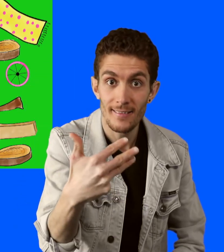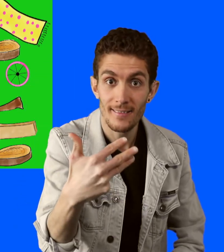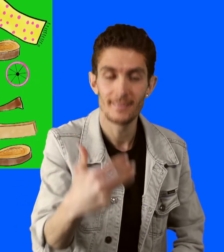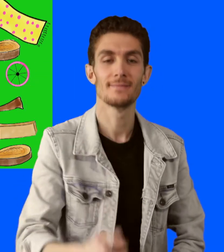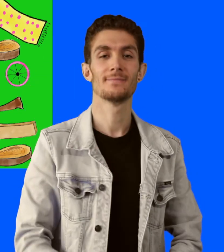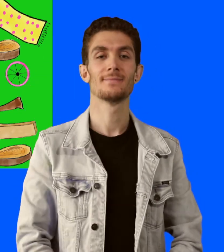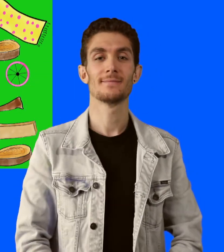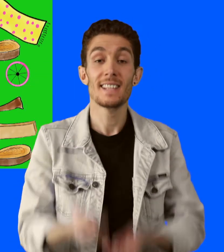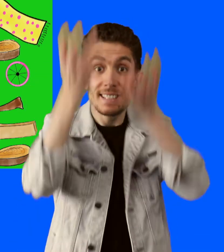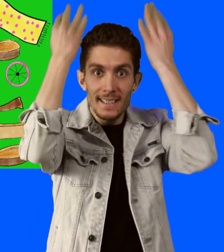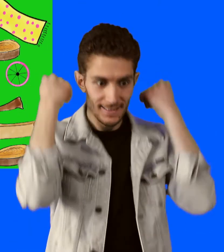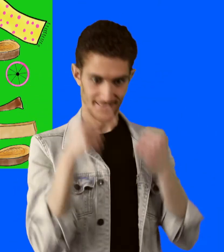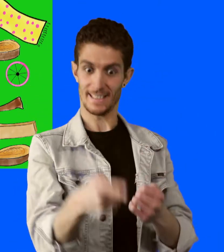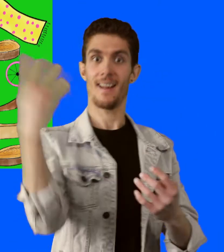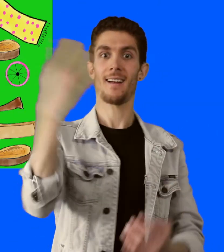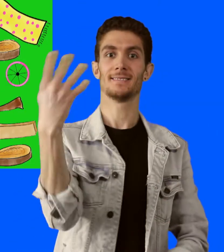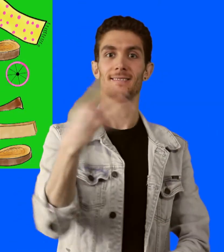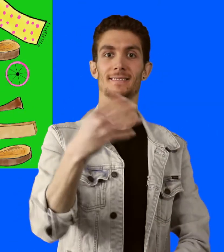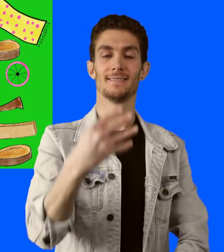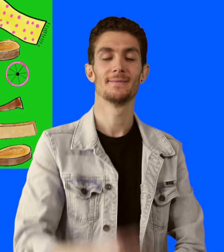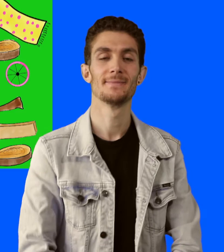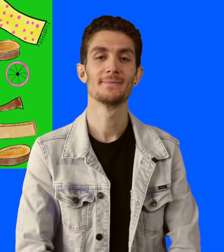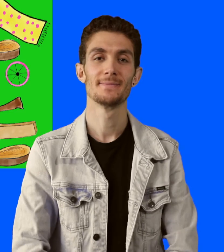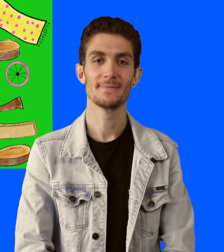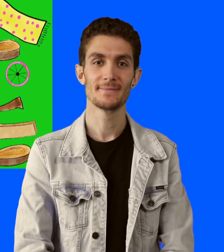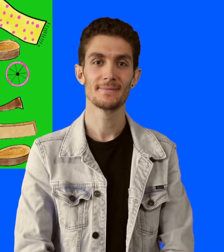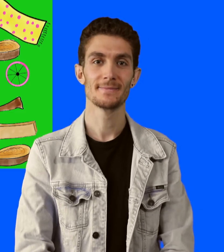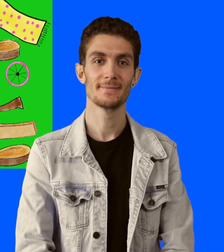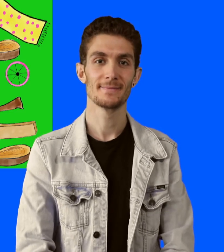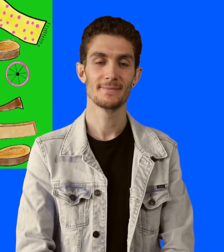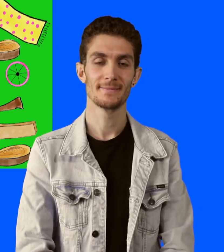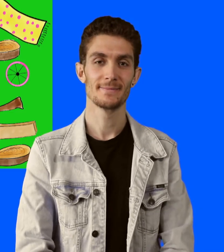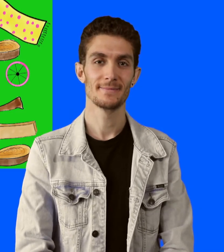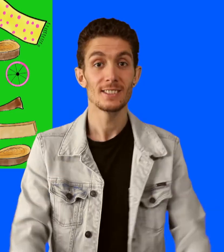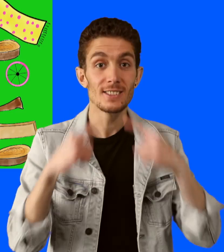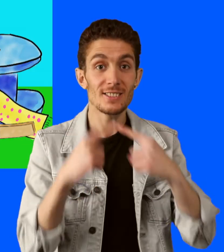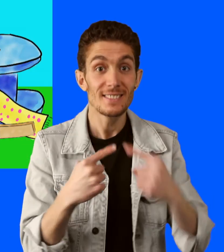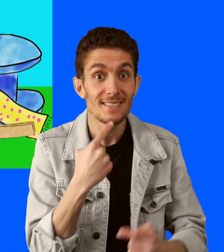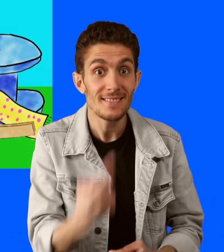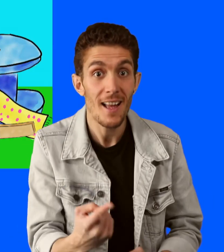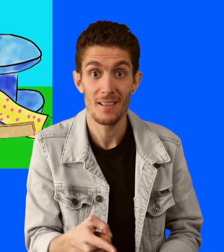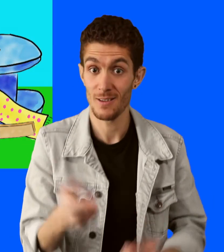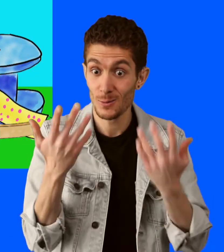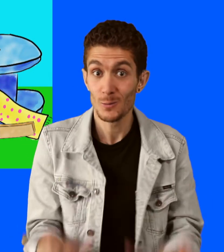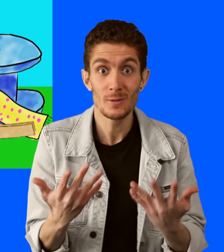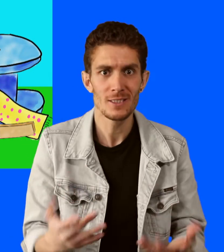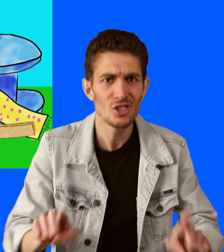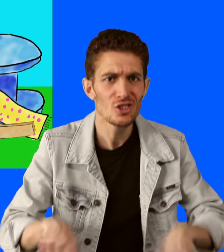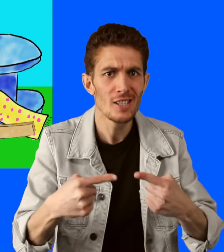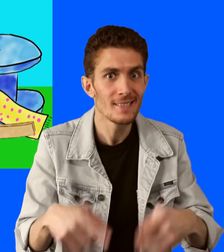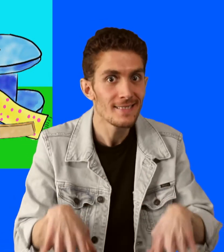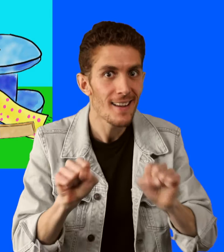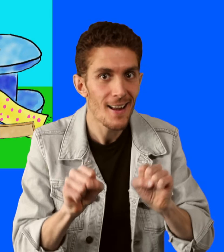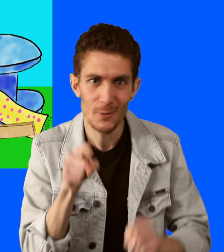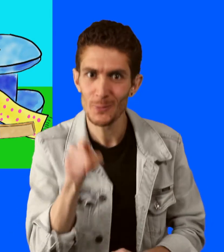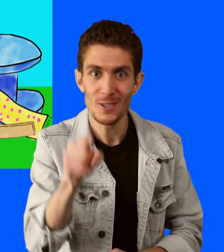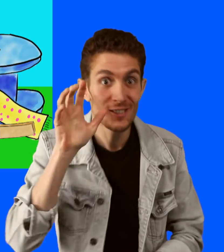19. there are 19 bits miss said hattie okay today